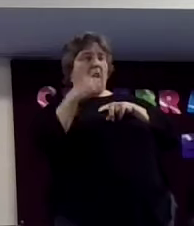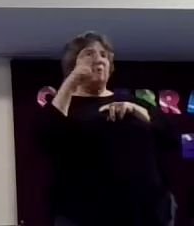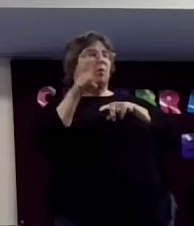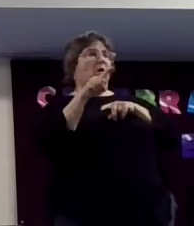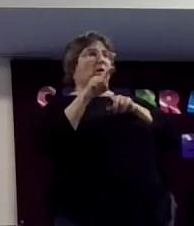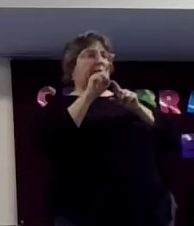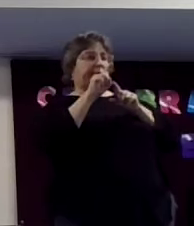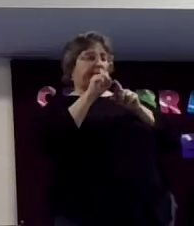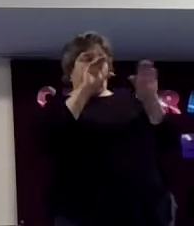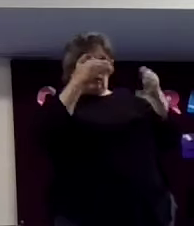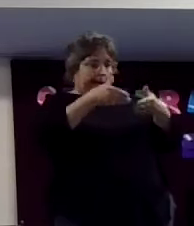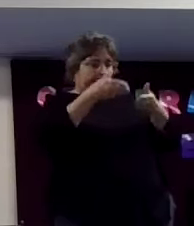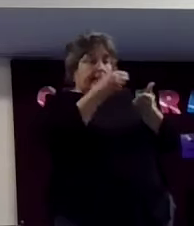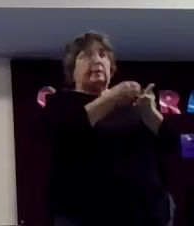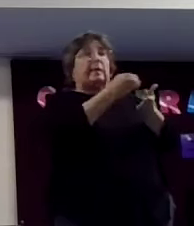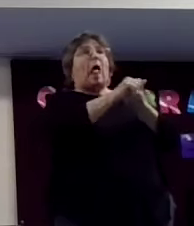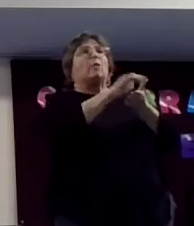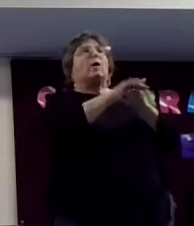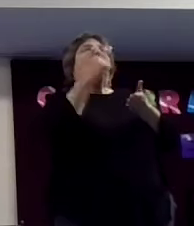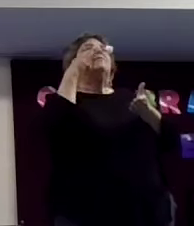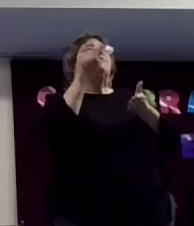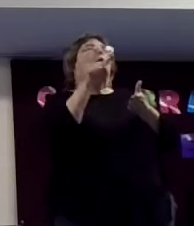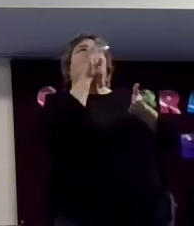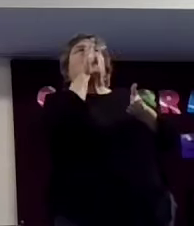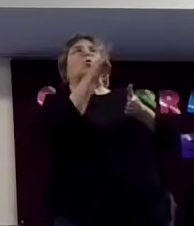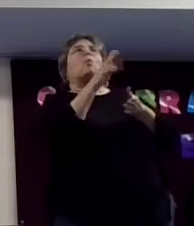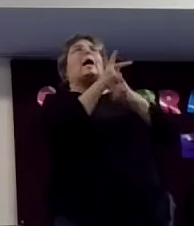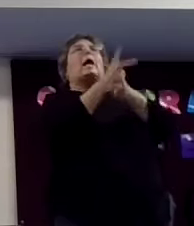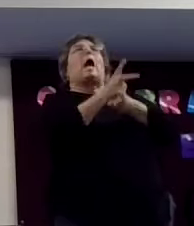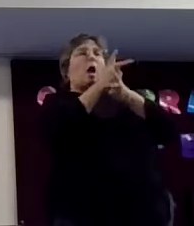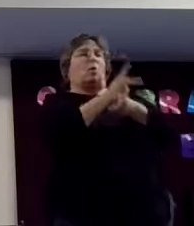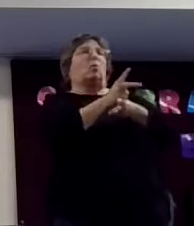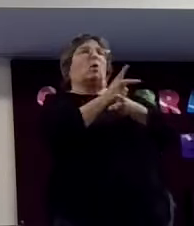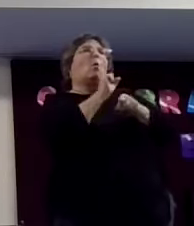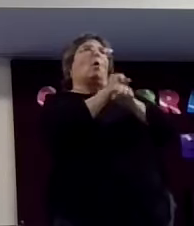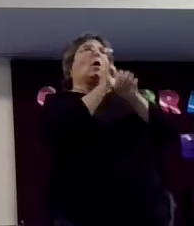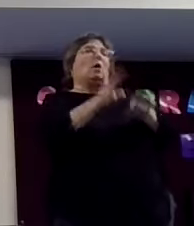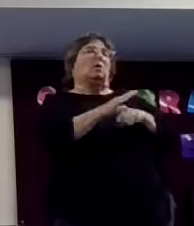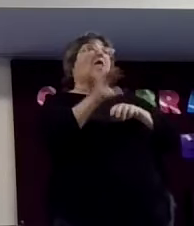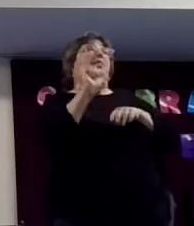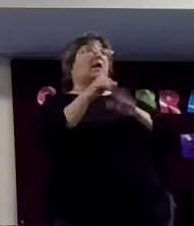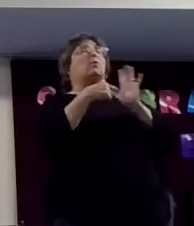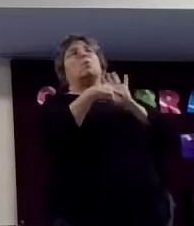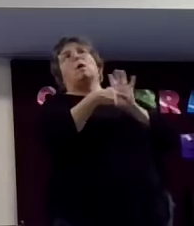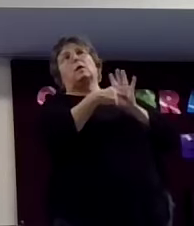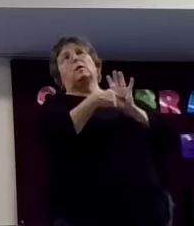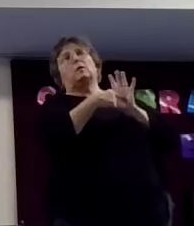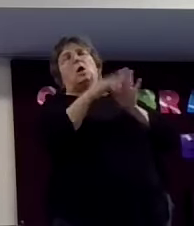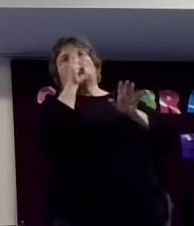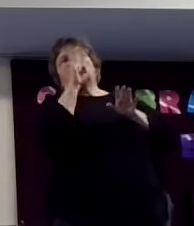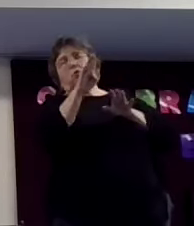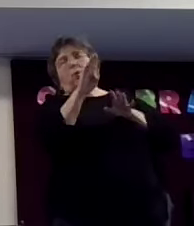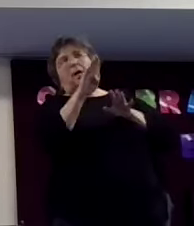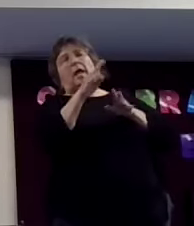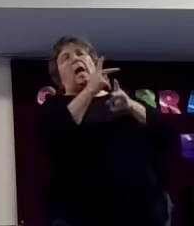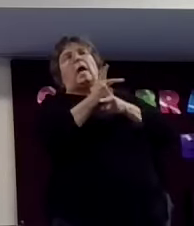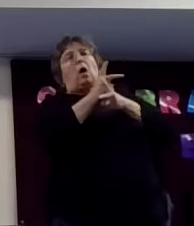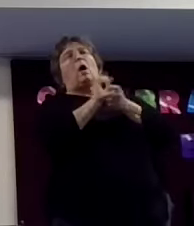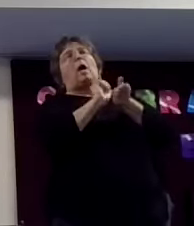for target salaries for specific direct care workers. And that was on behalf of the direct